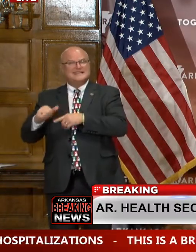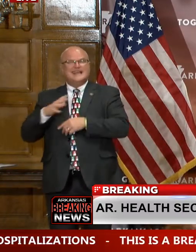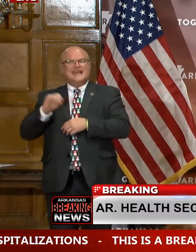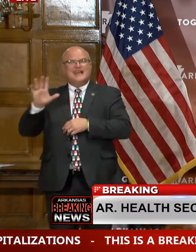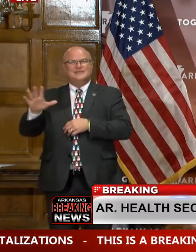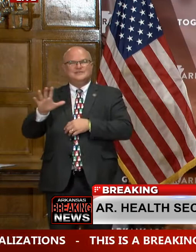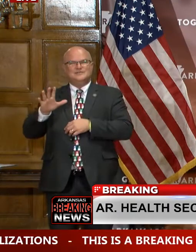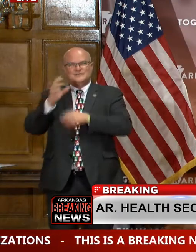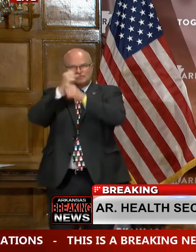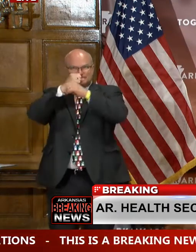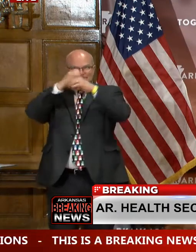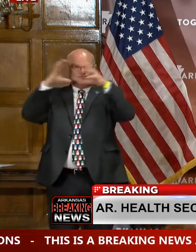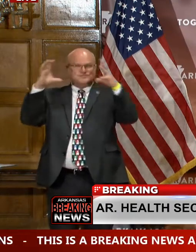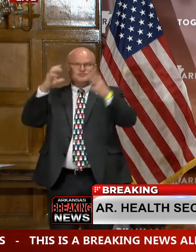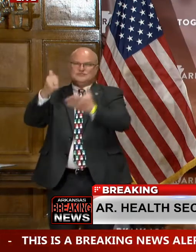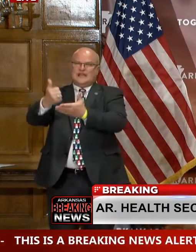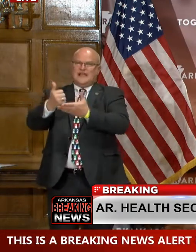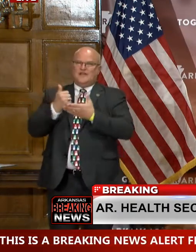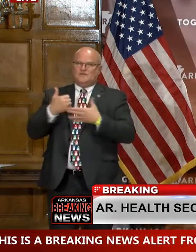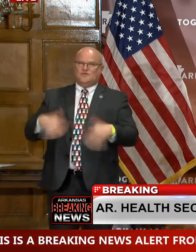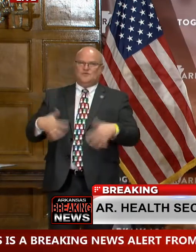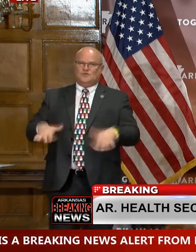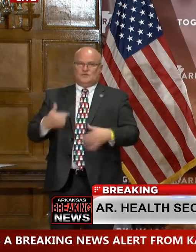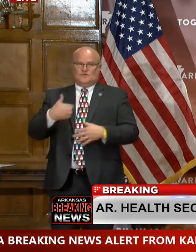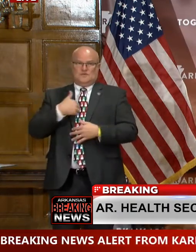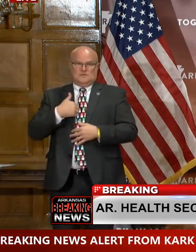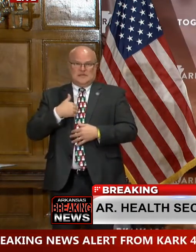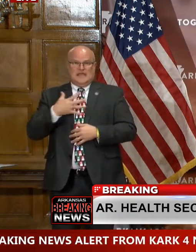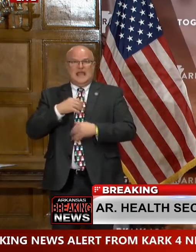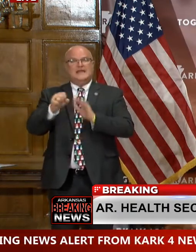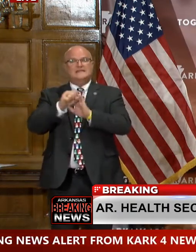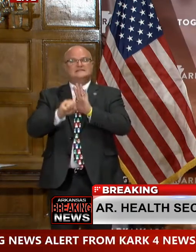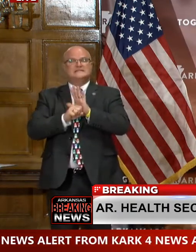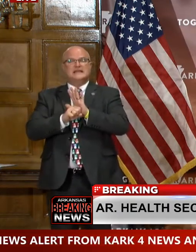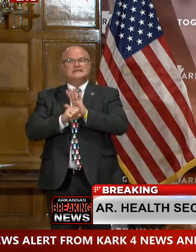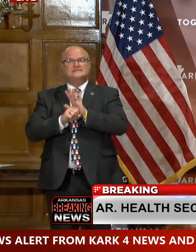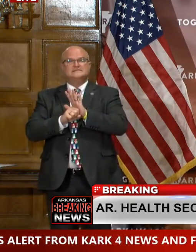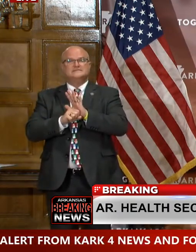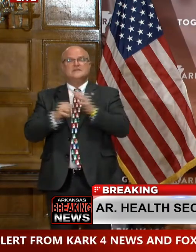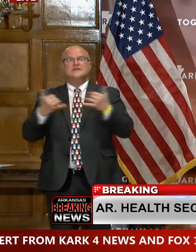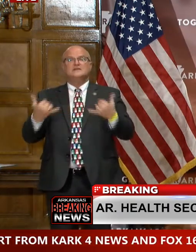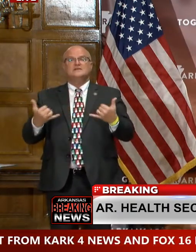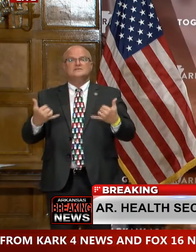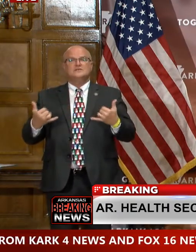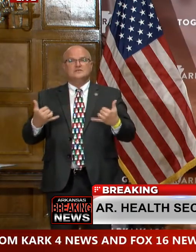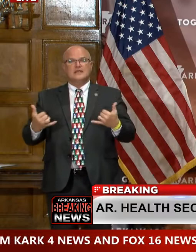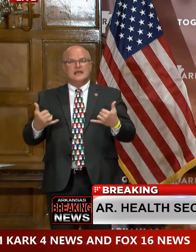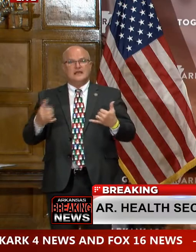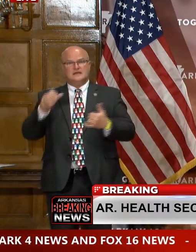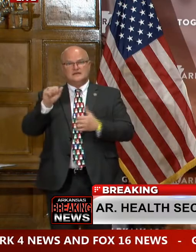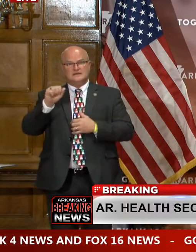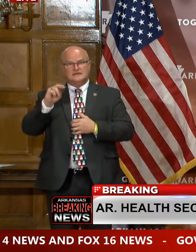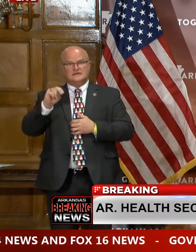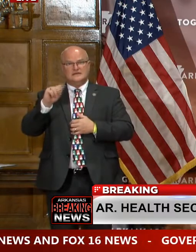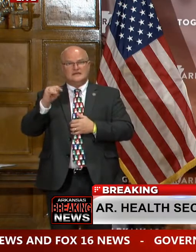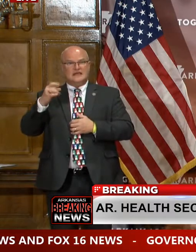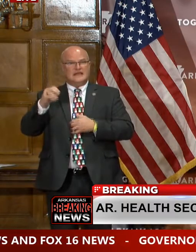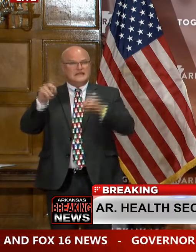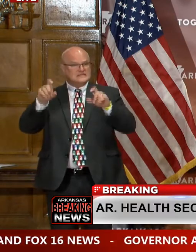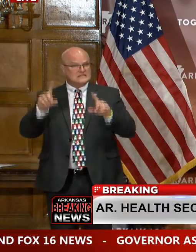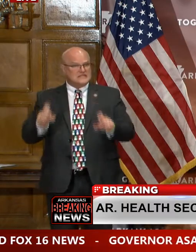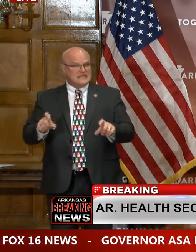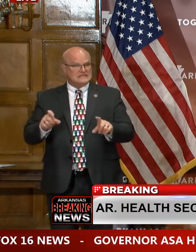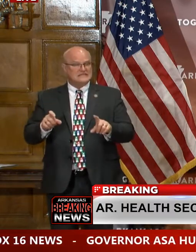your insights have been extraordinarily helpful to me and to the state. With that, antigen testing has been